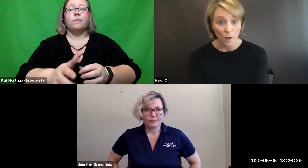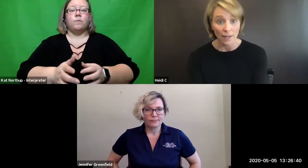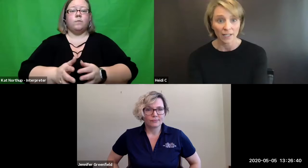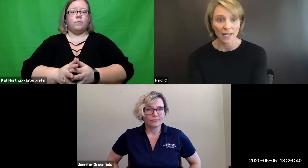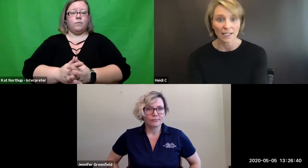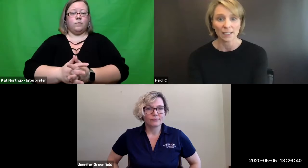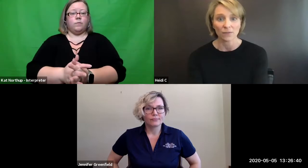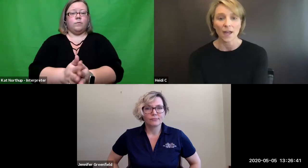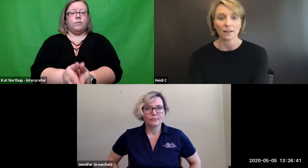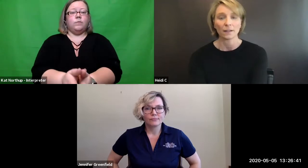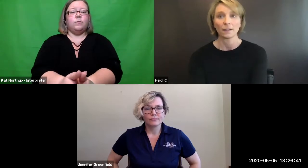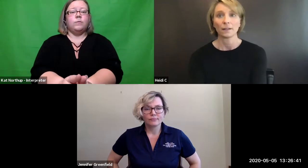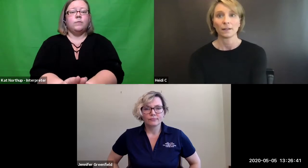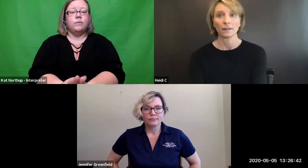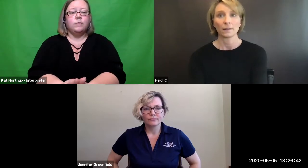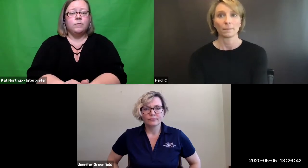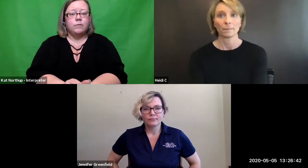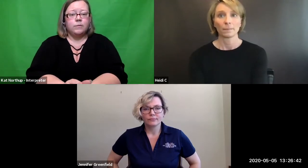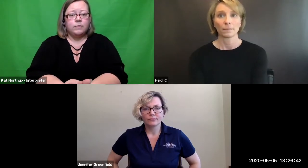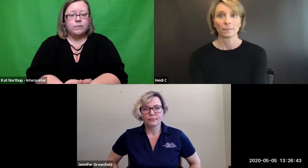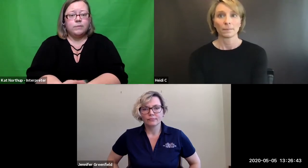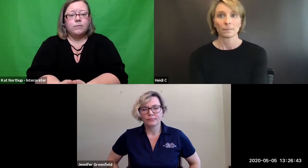you all have any ideas for that?